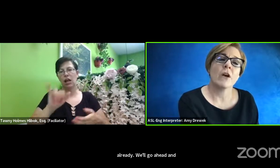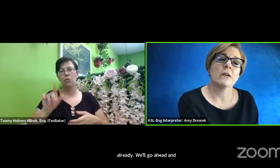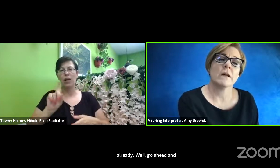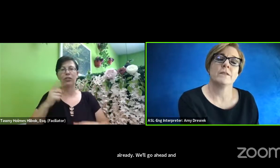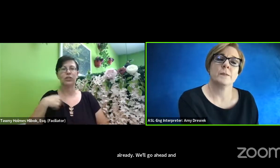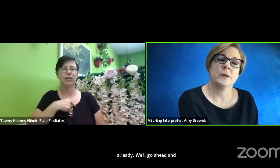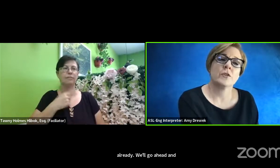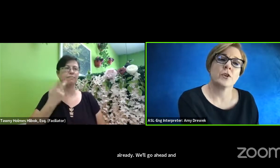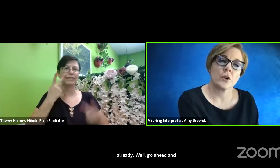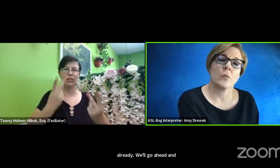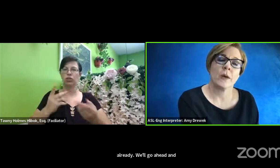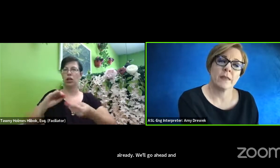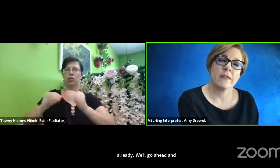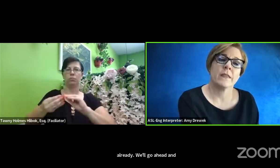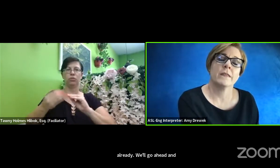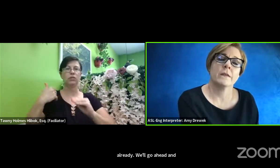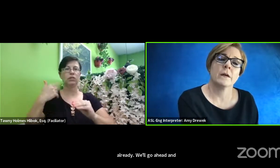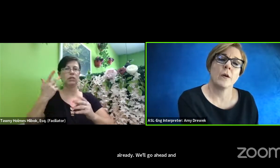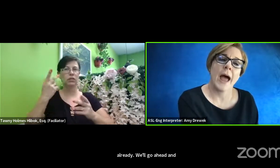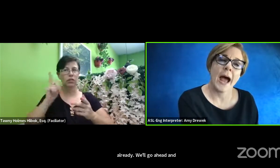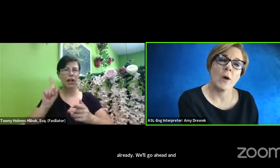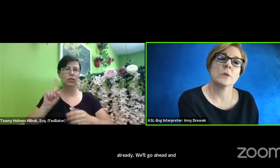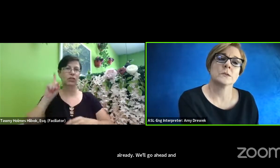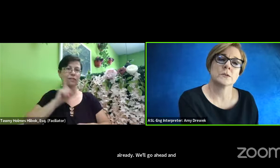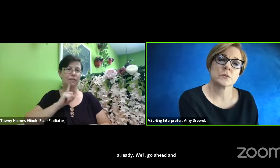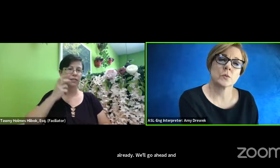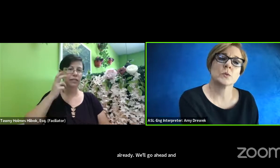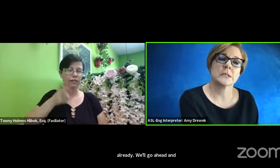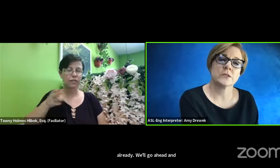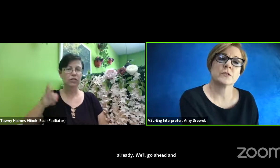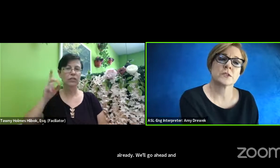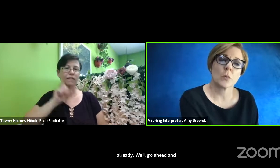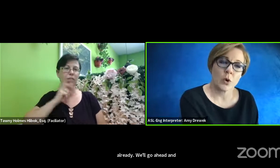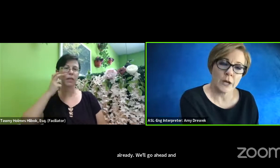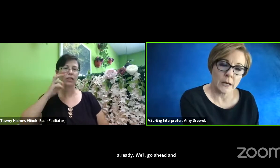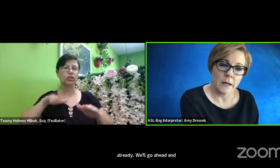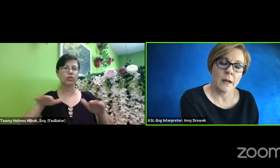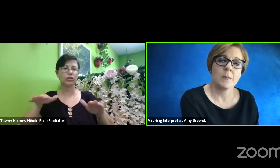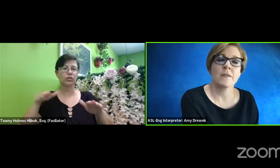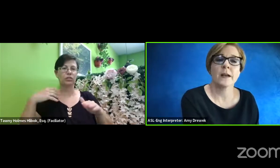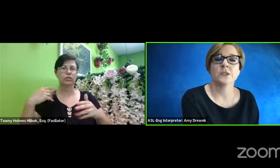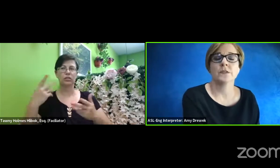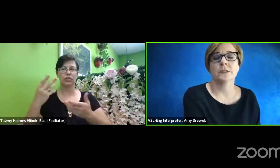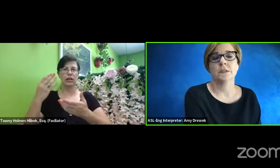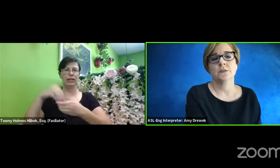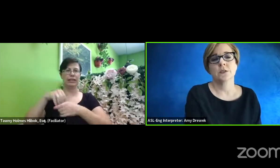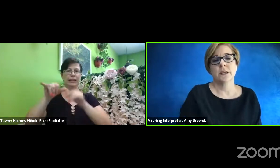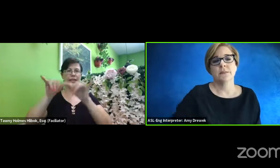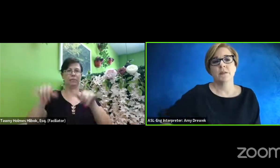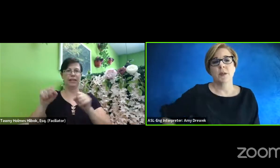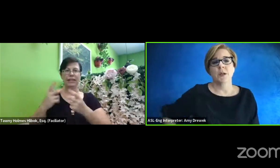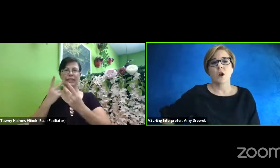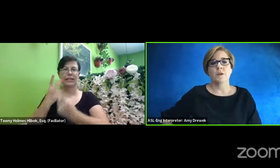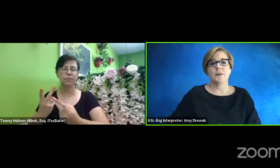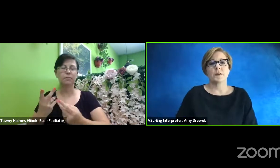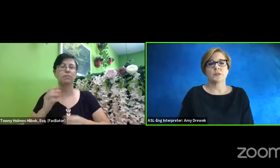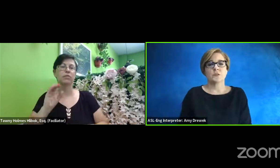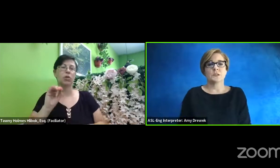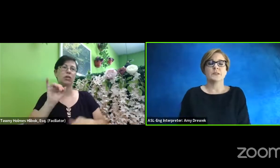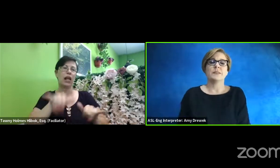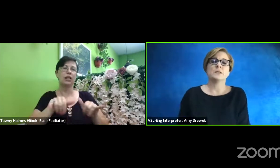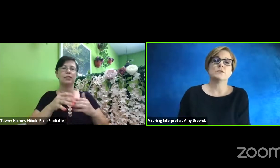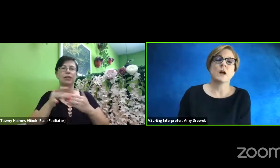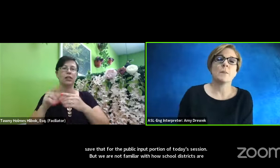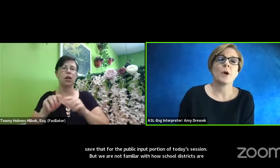But we are not familiar with how school districts are working and providing services for deaf, deafblind, and hard of